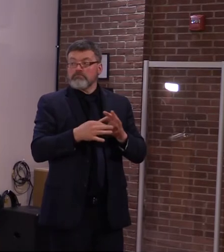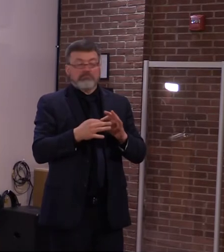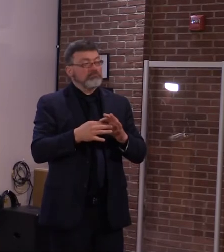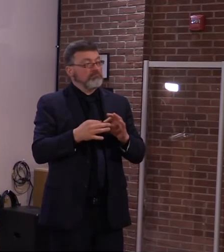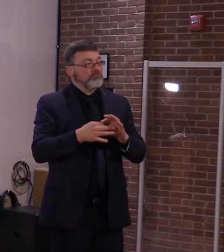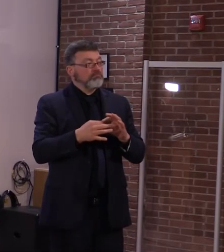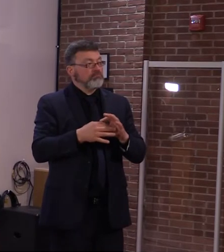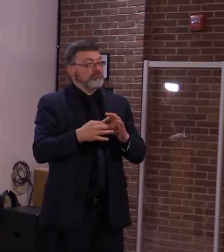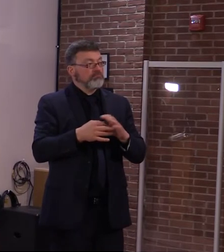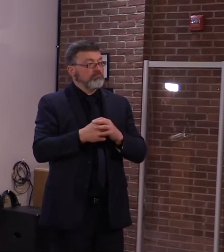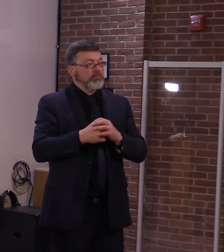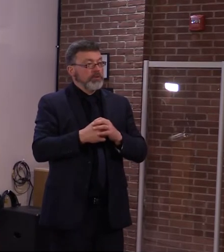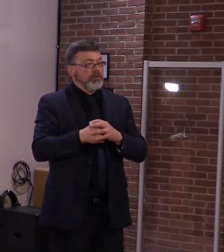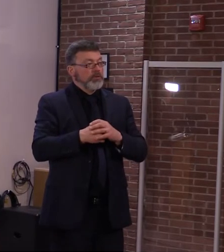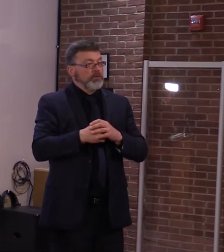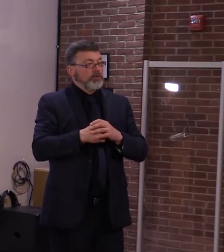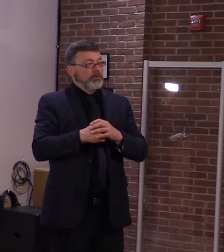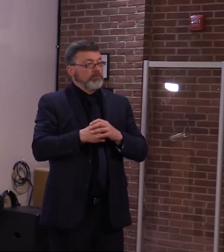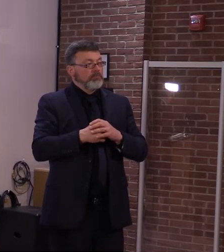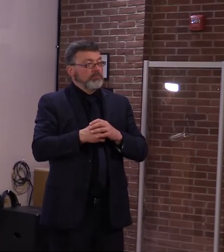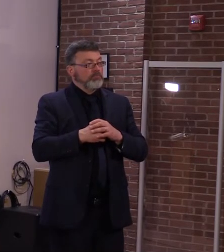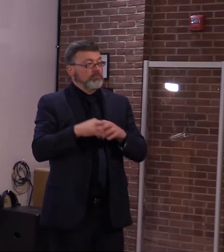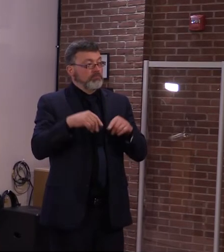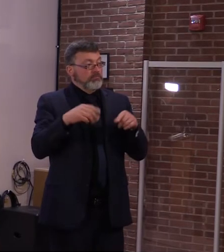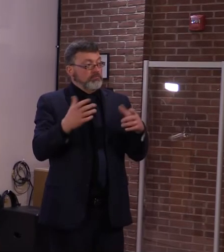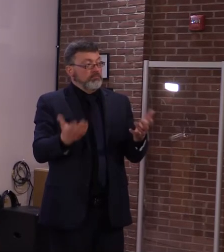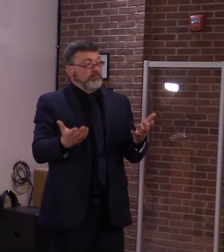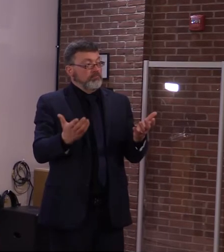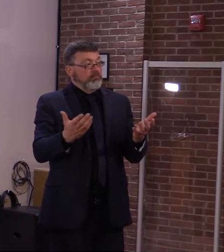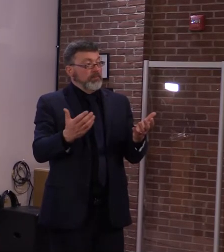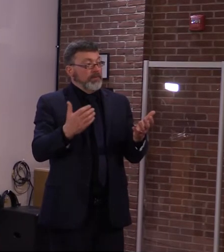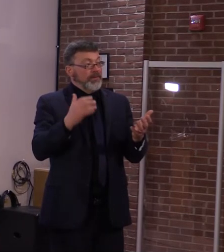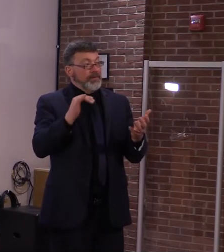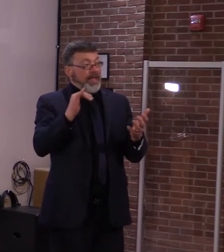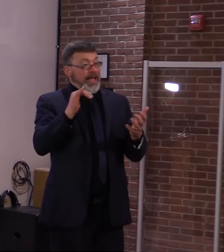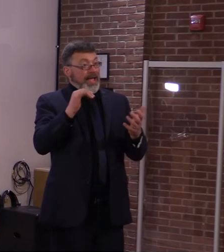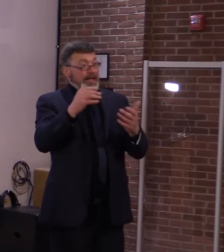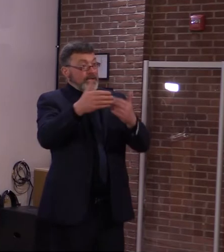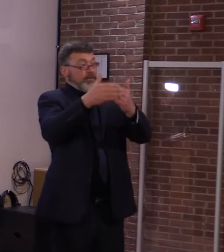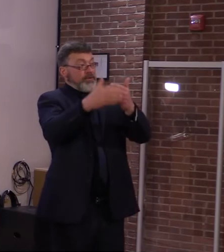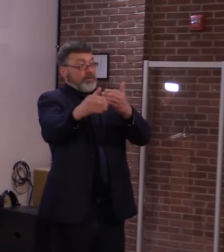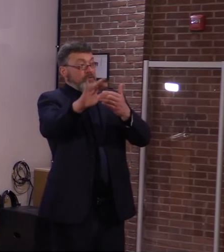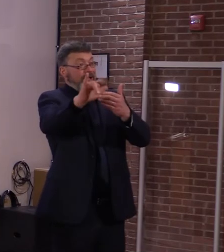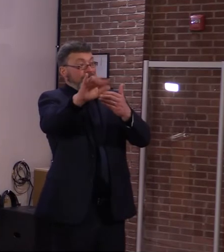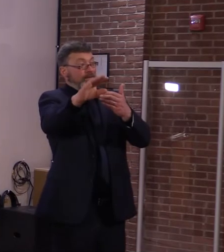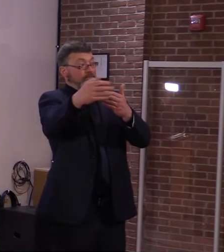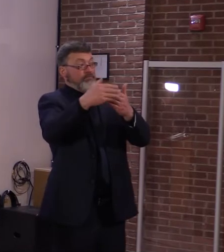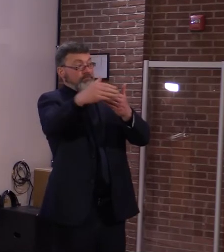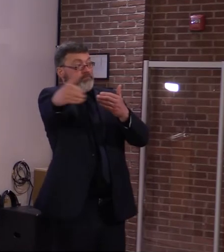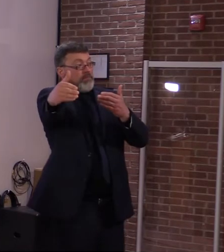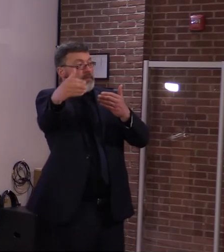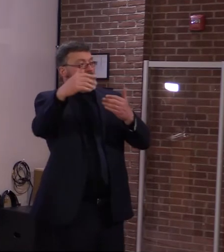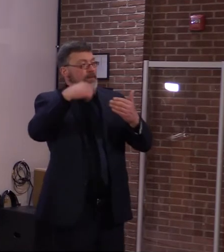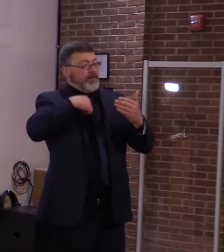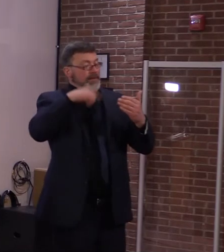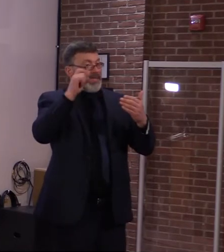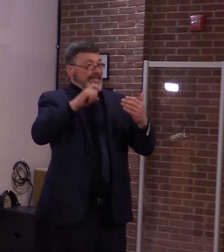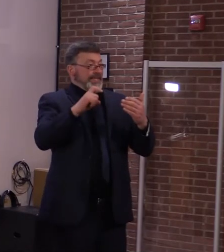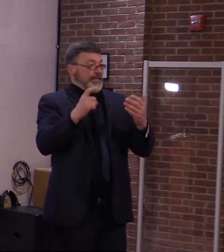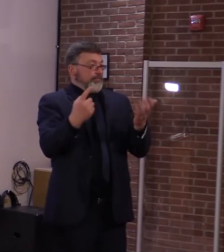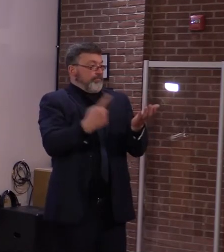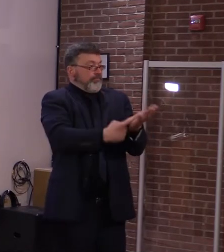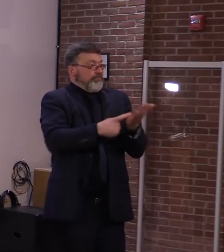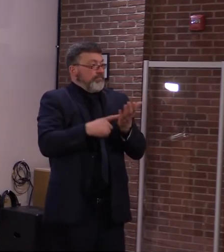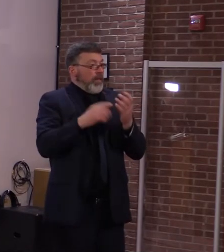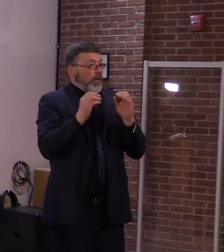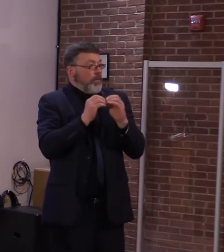this is the path forward, but we're going to have this debate, I think, in the future as to whether